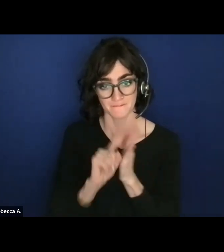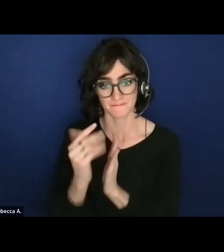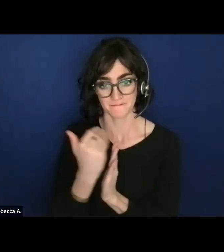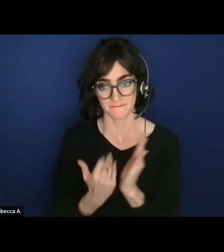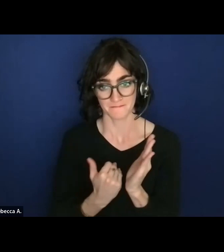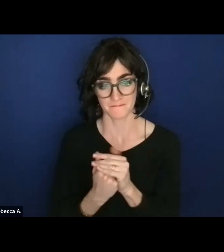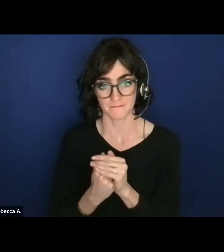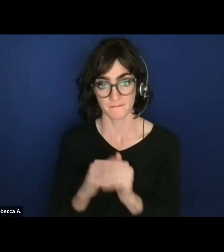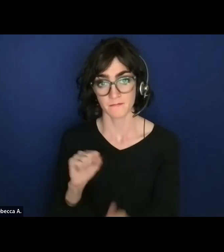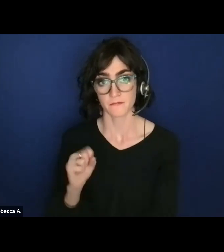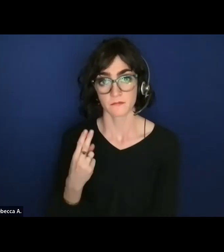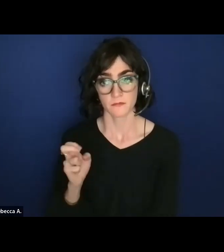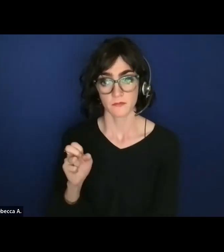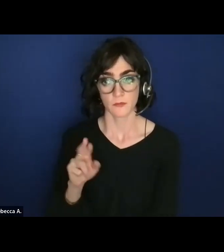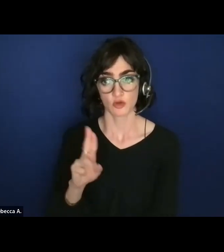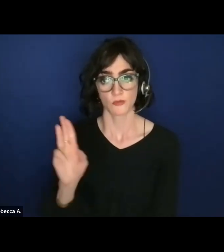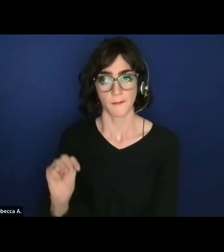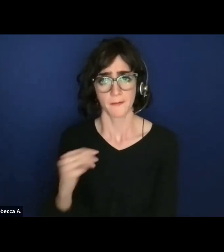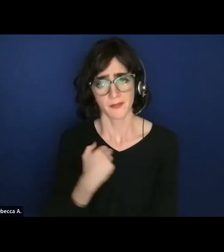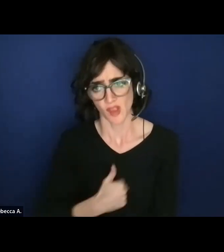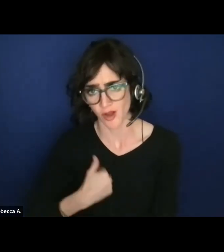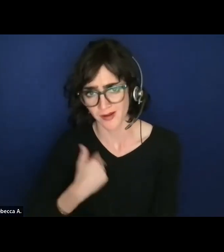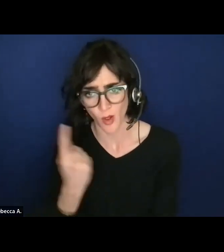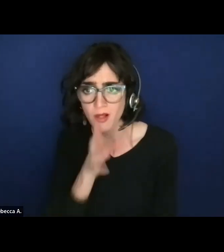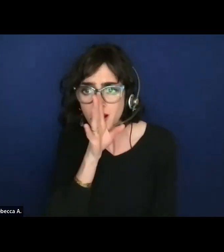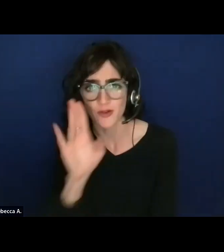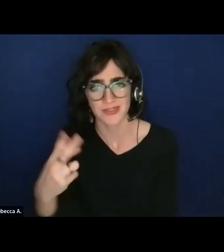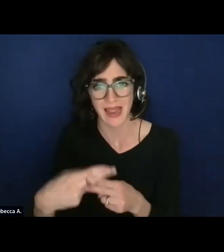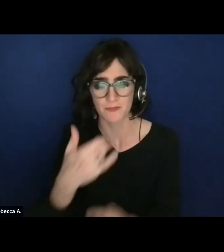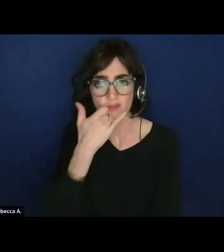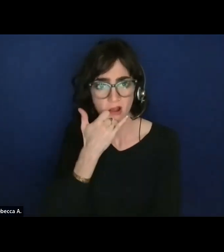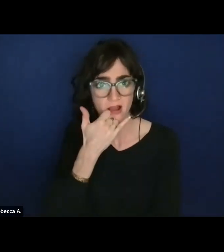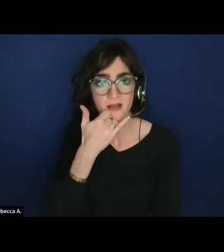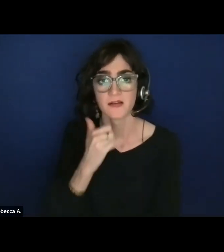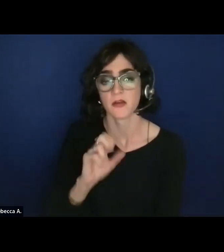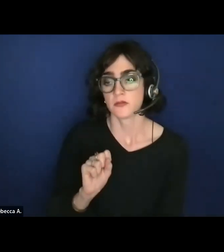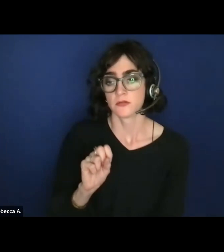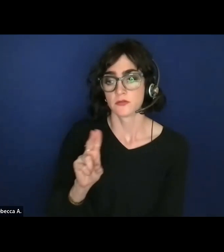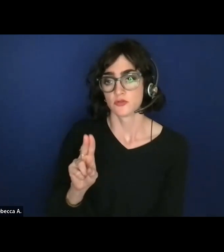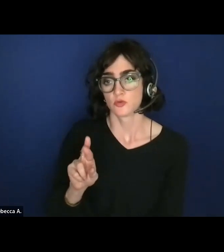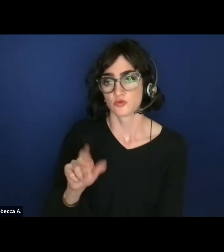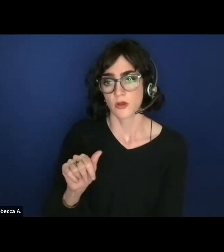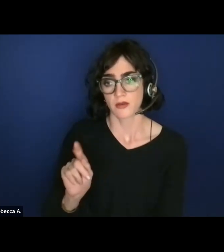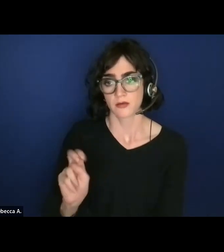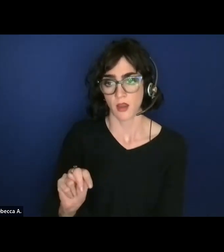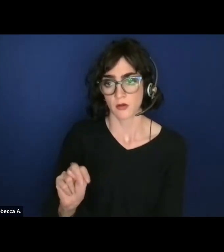and I apologize, Shriram. I think I always butcher your name, and I'm so sorry. Shriram Rajagopalan is going to go fourth.